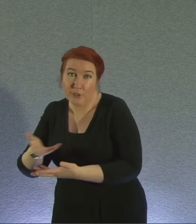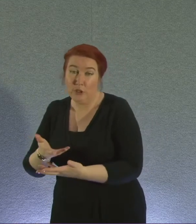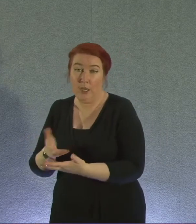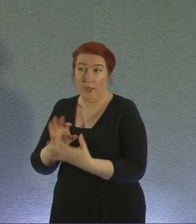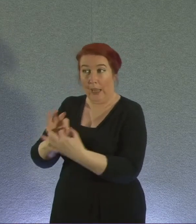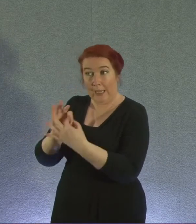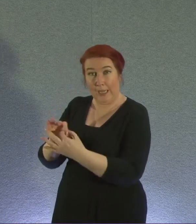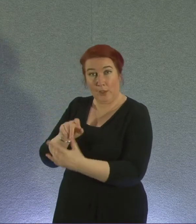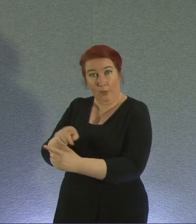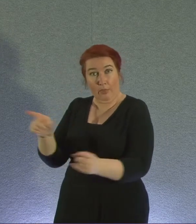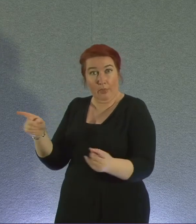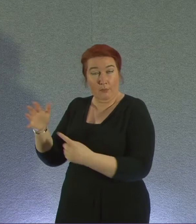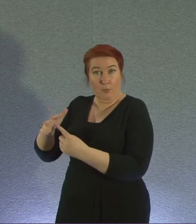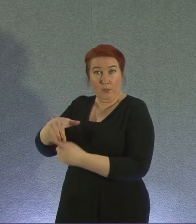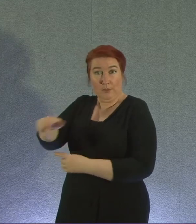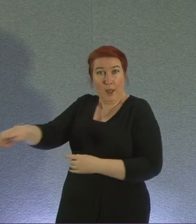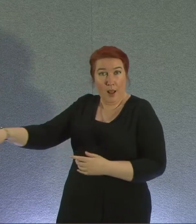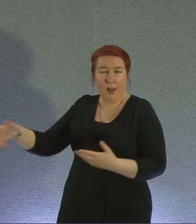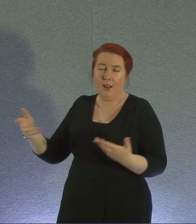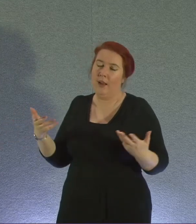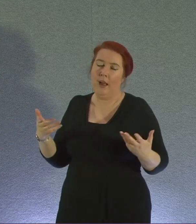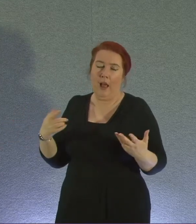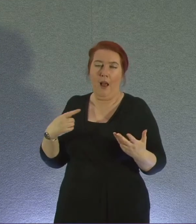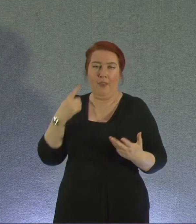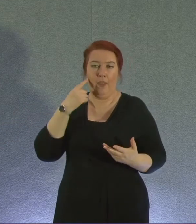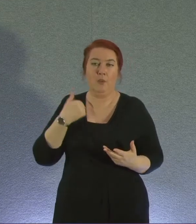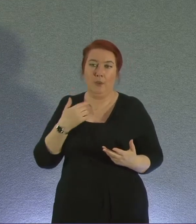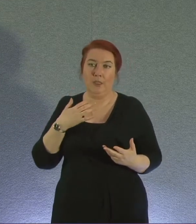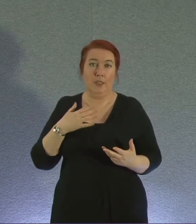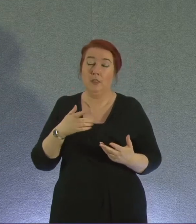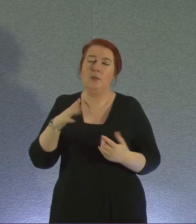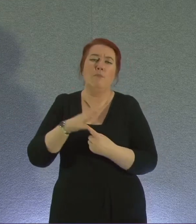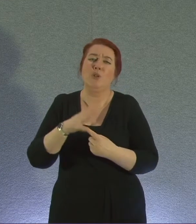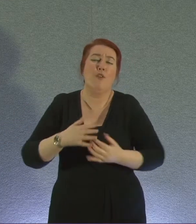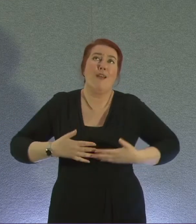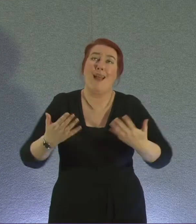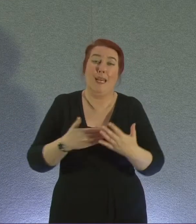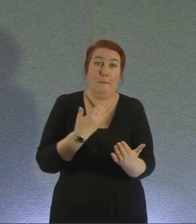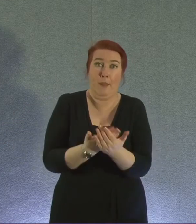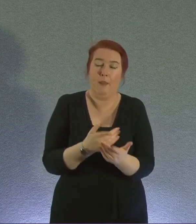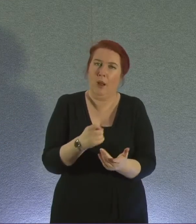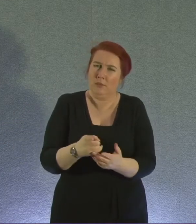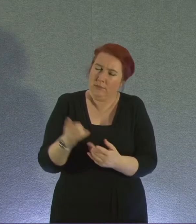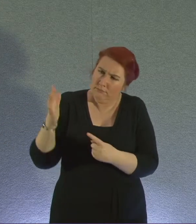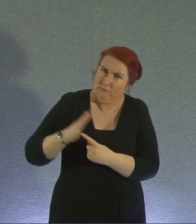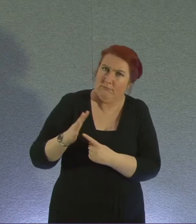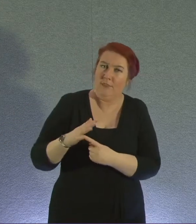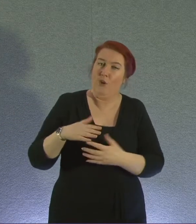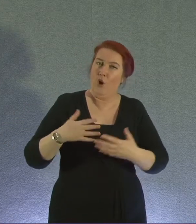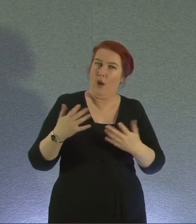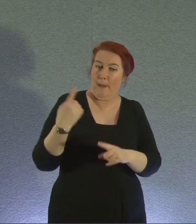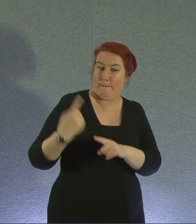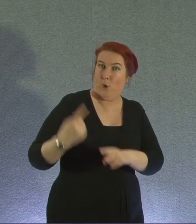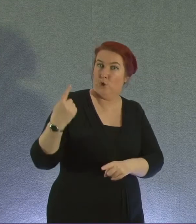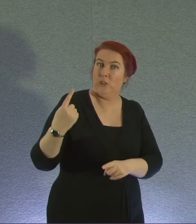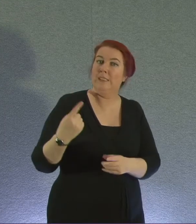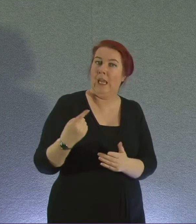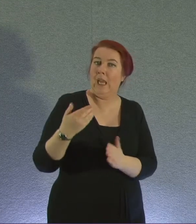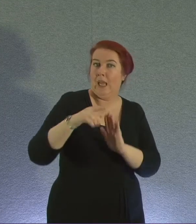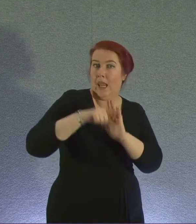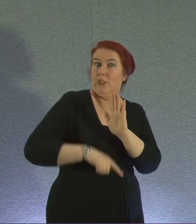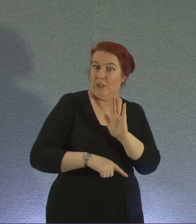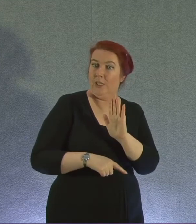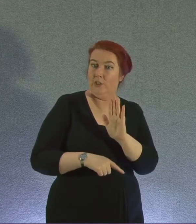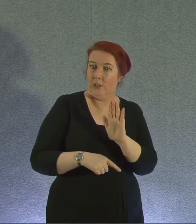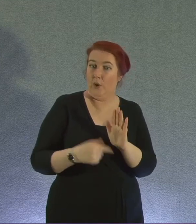stakeholders. And I think we need to reflect on that. It's important in any bill, but particularly important in emergency legislation, where literally we are dealing